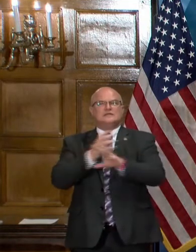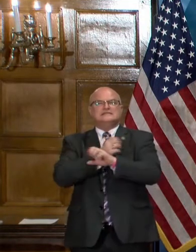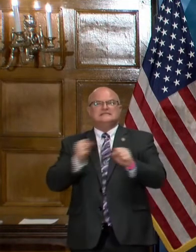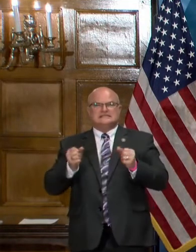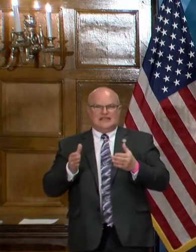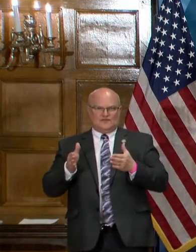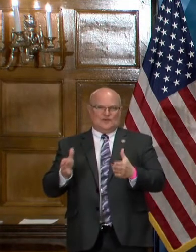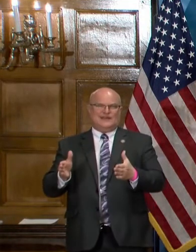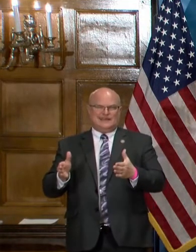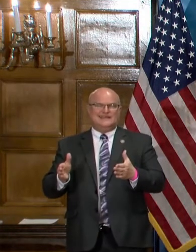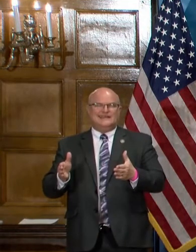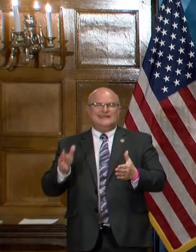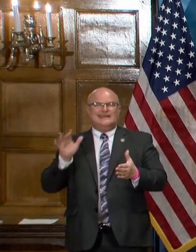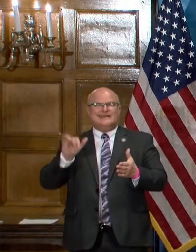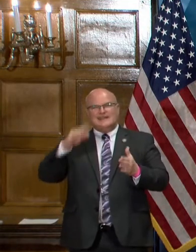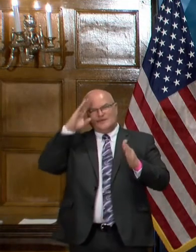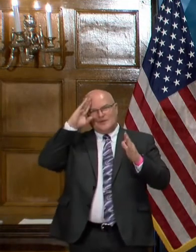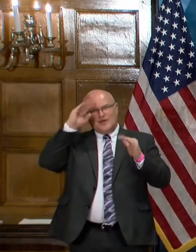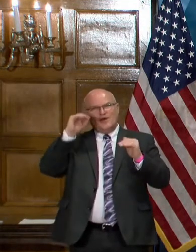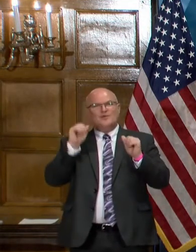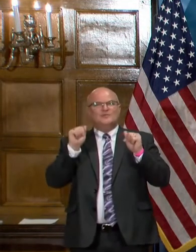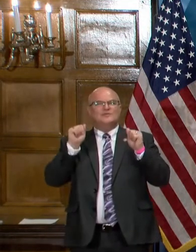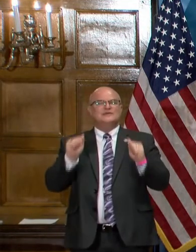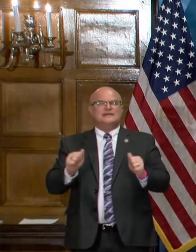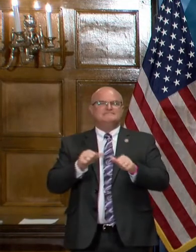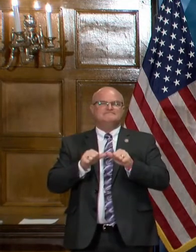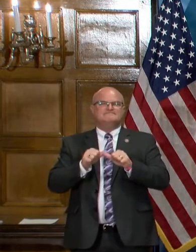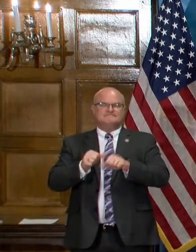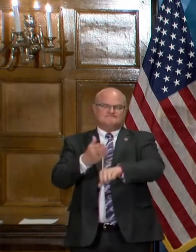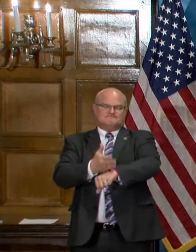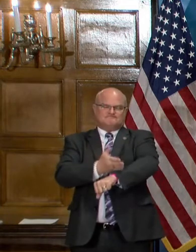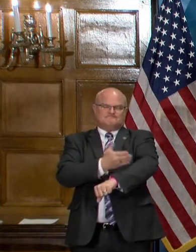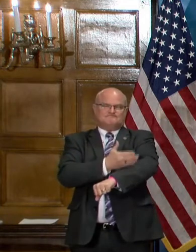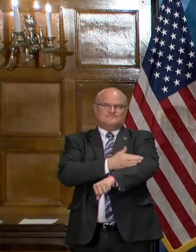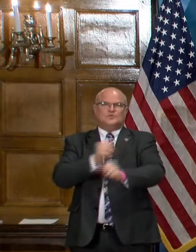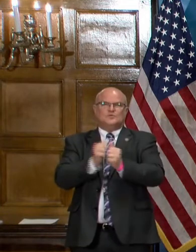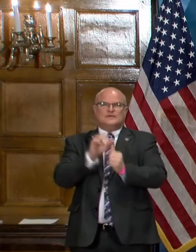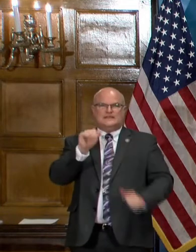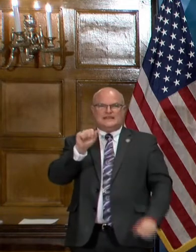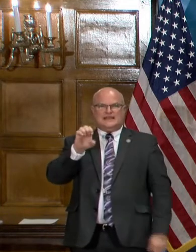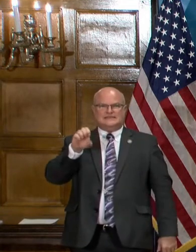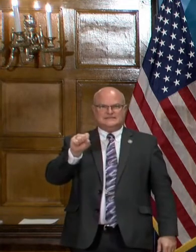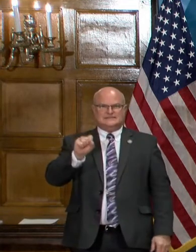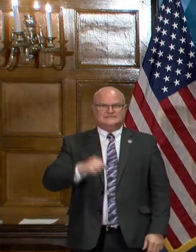way, and we hope that we can continue to make progress on the cases.